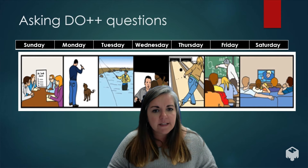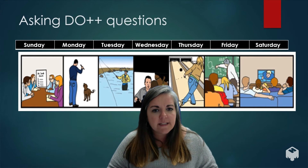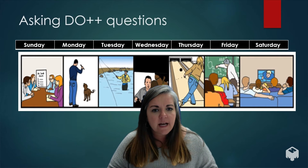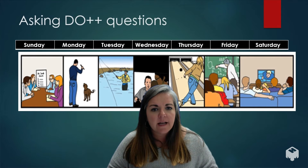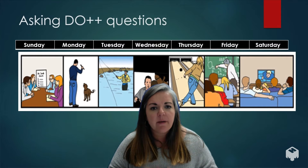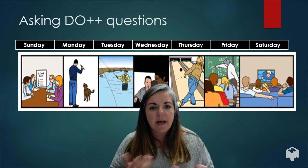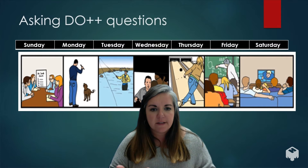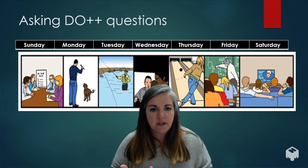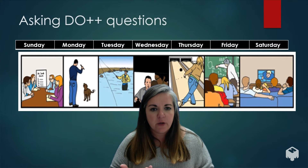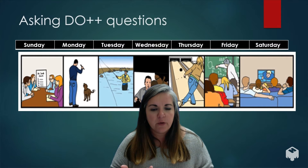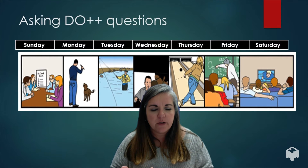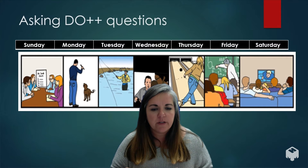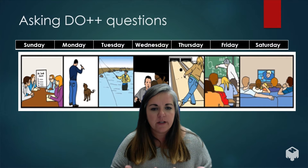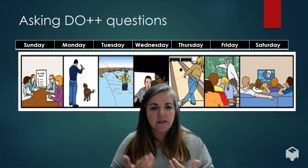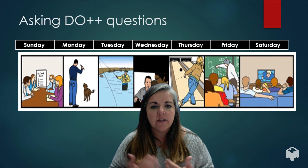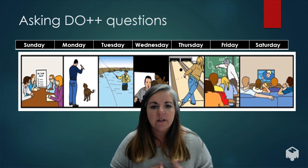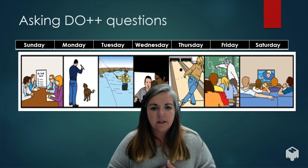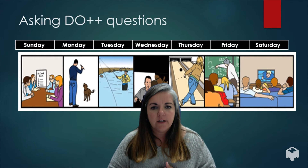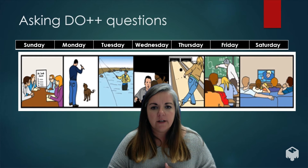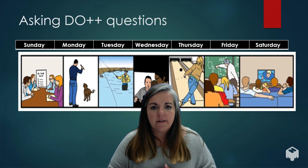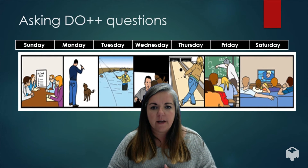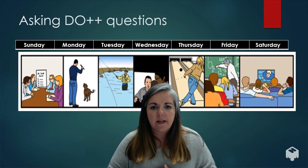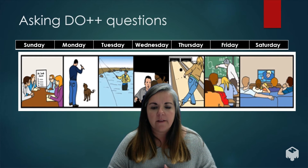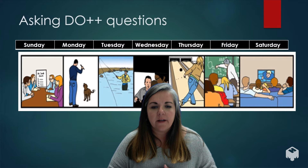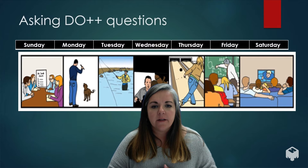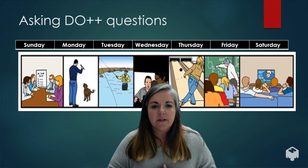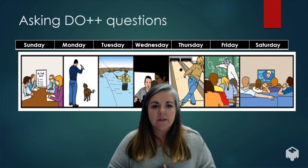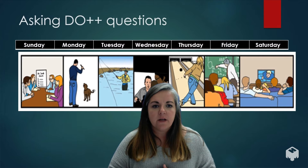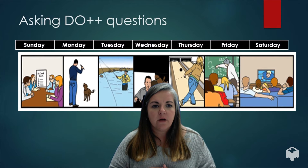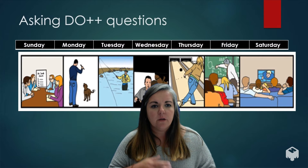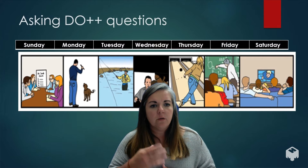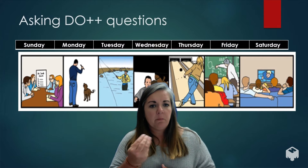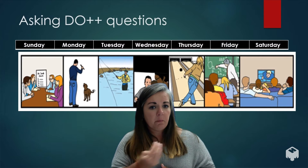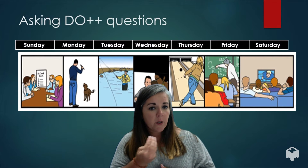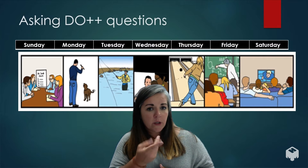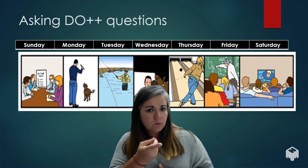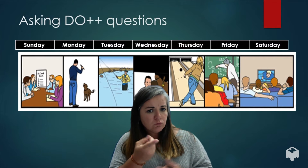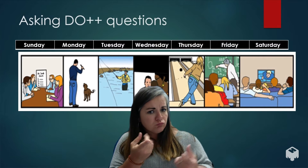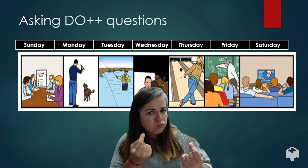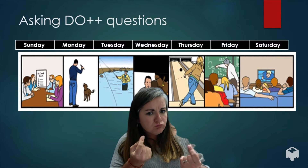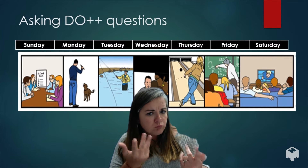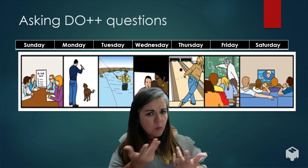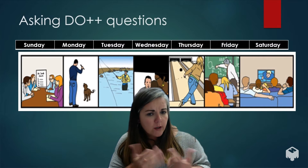So I'm stating the time, asking you what you did, and that kind of thing. So